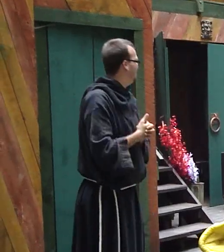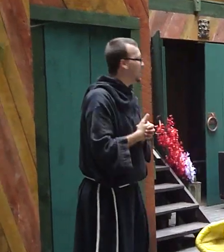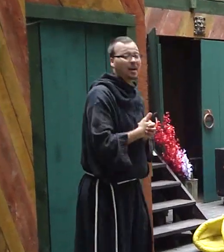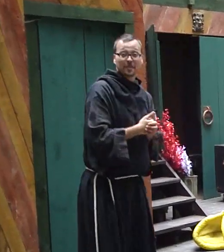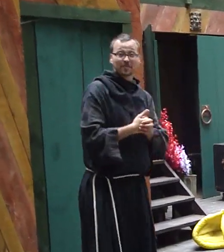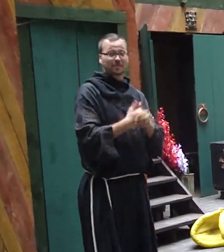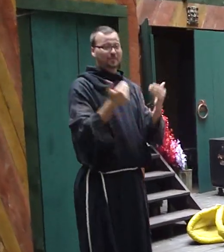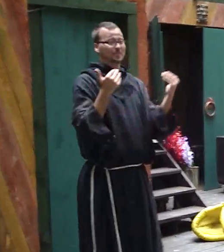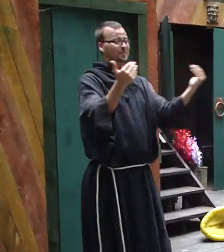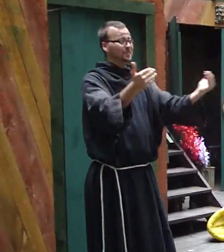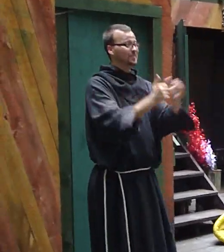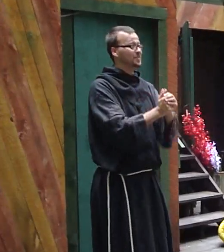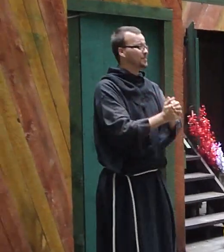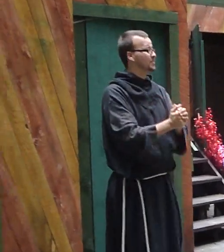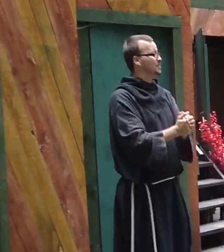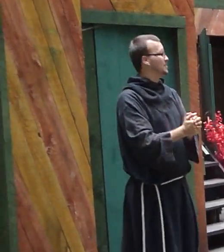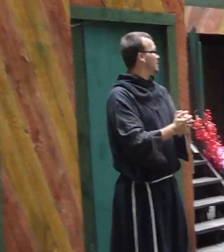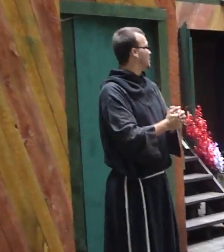For Paul.